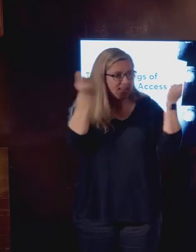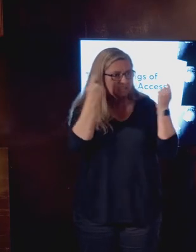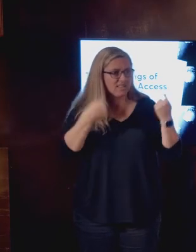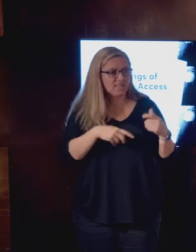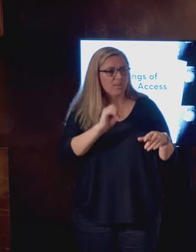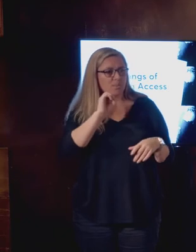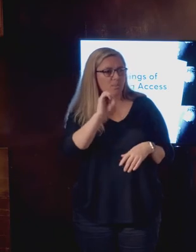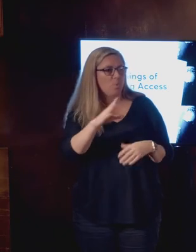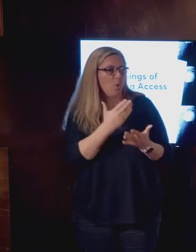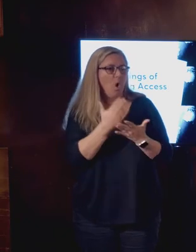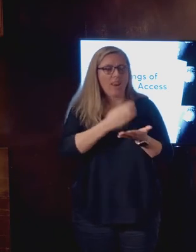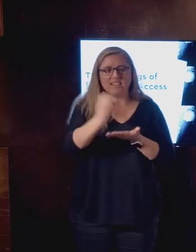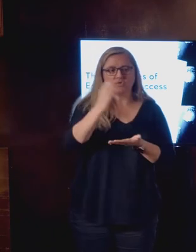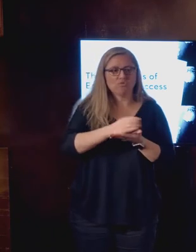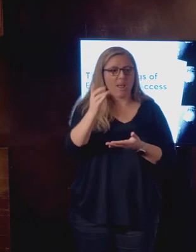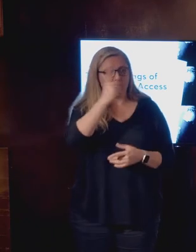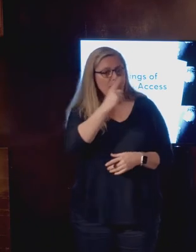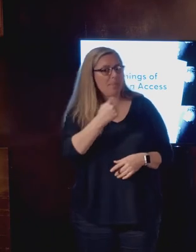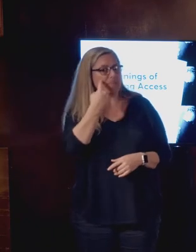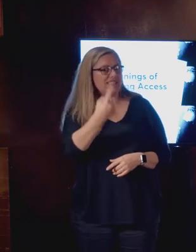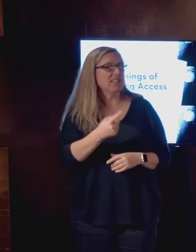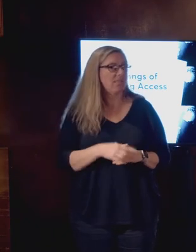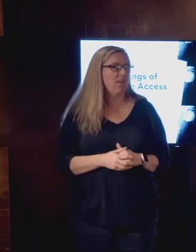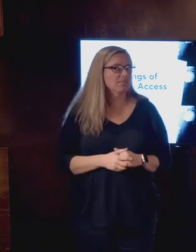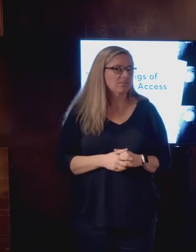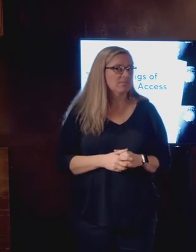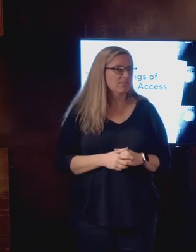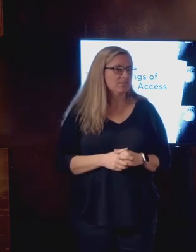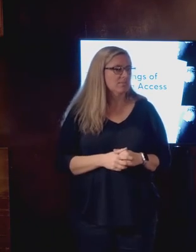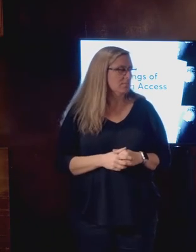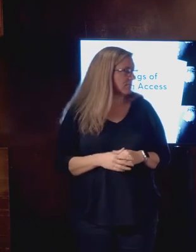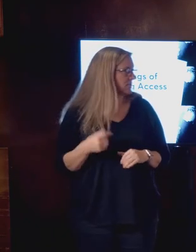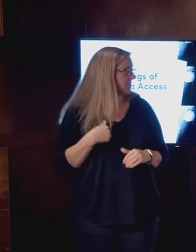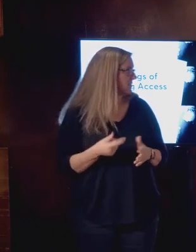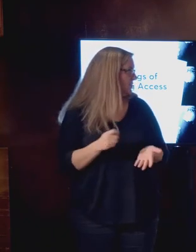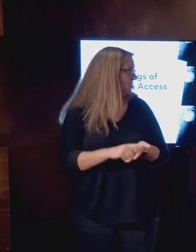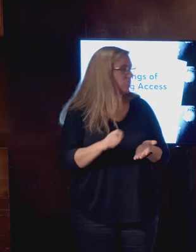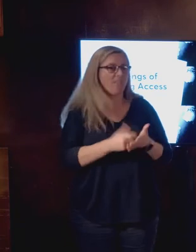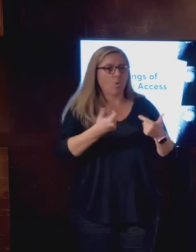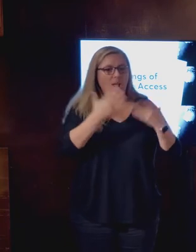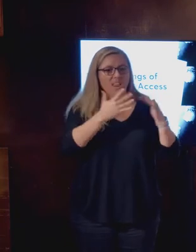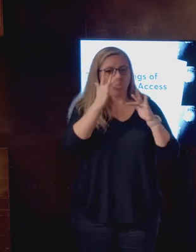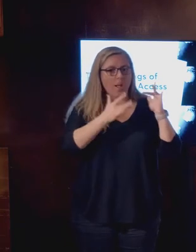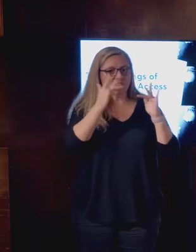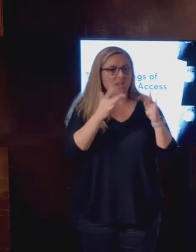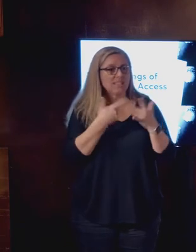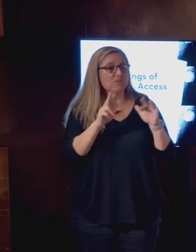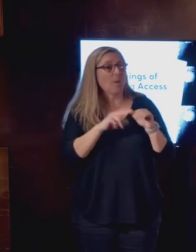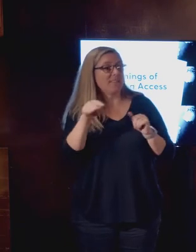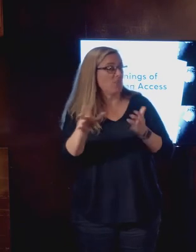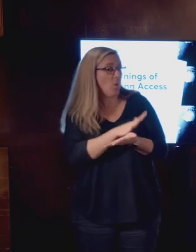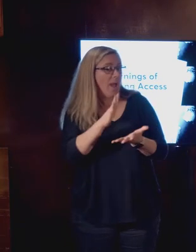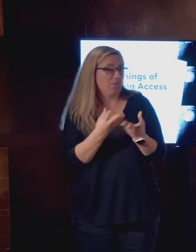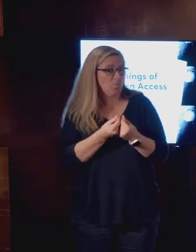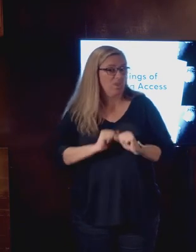my Instagram now because that's where people see your review. I don't write for any particular website. So if you're happy with their